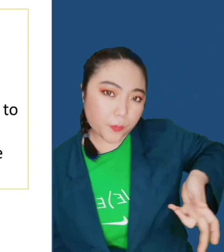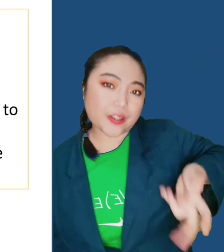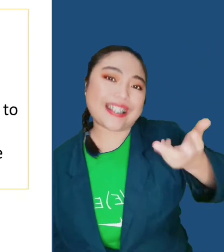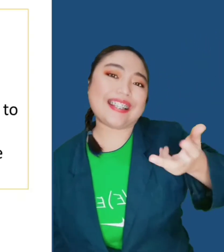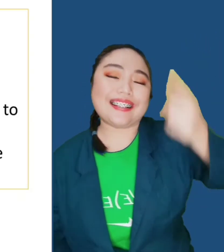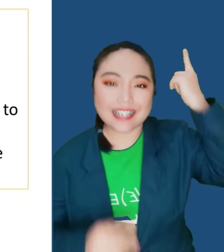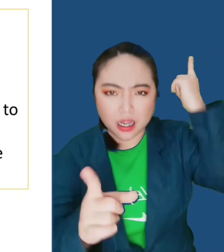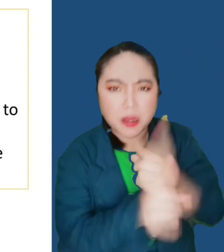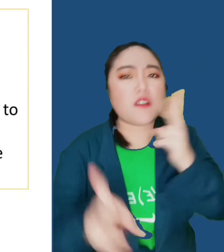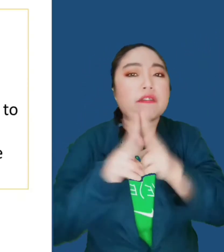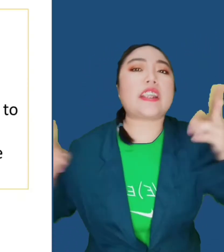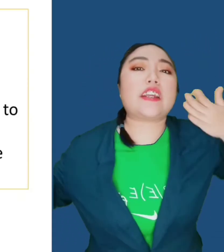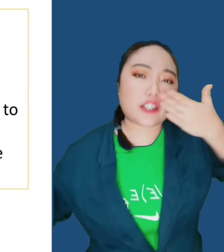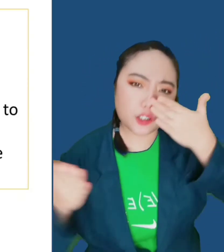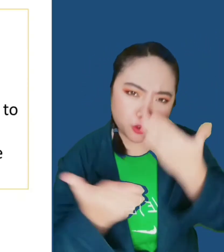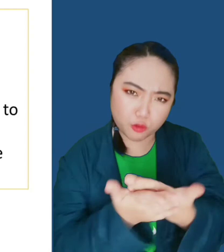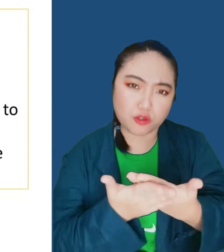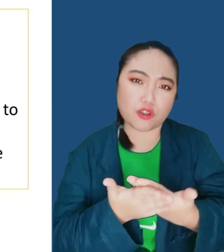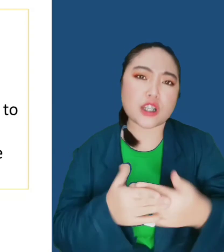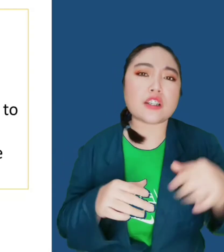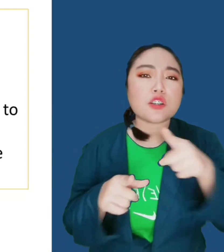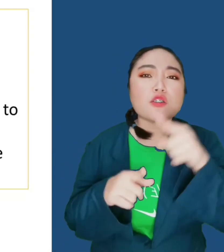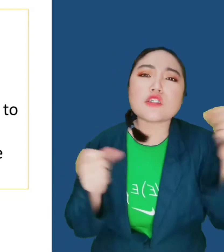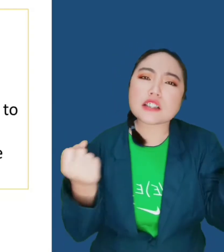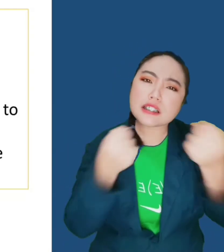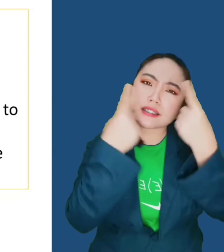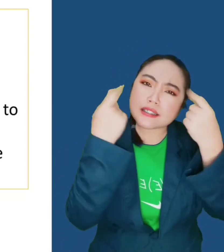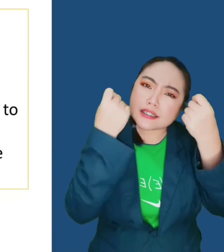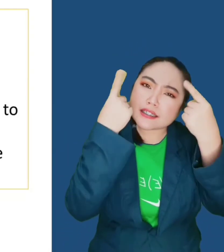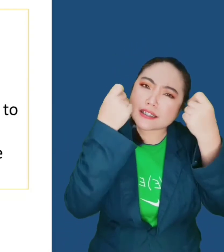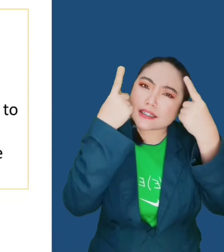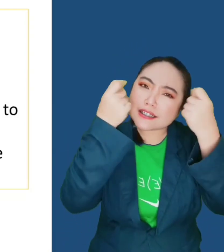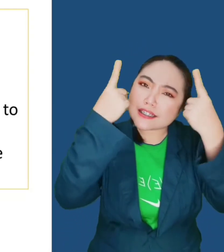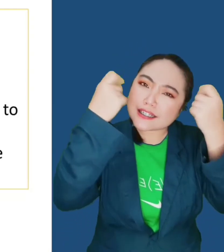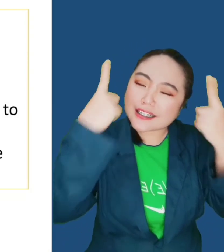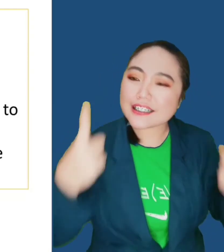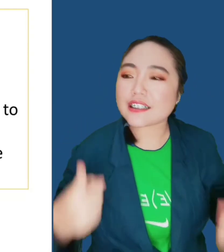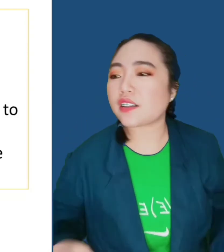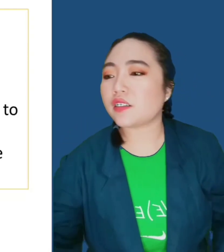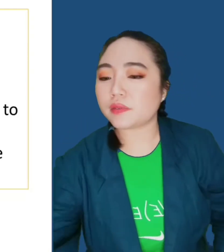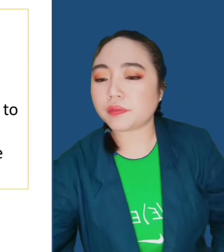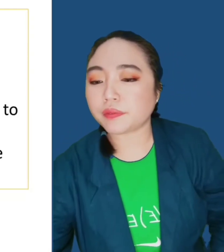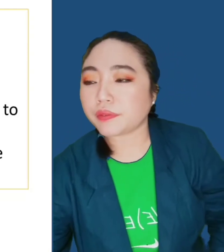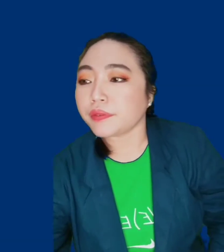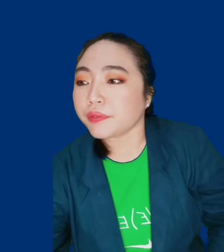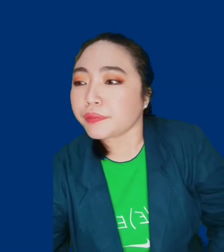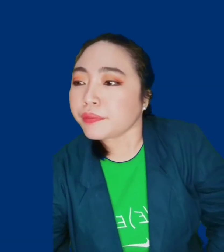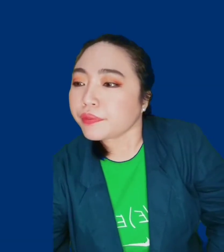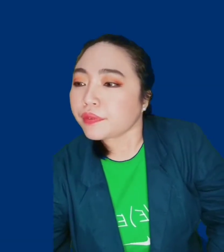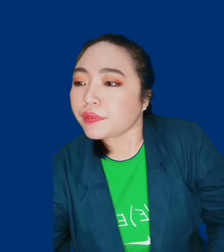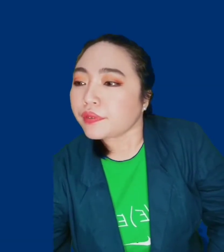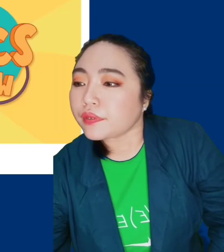Yes, it's the bowling ball. Correct. Very good. I can see that you now understand.